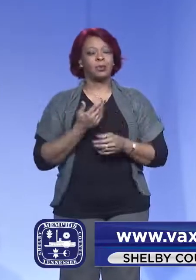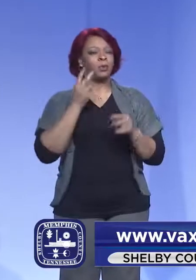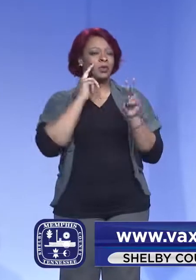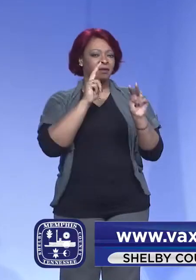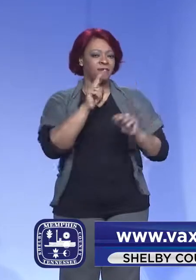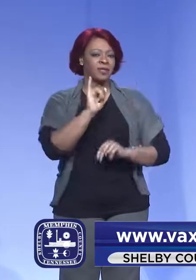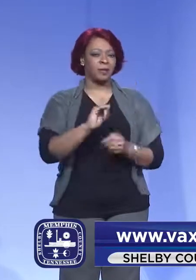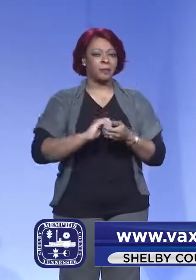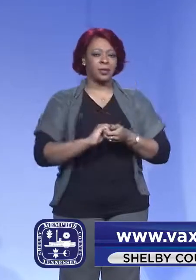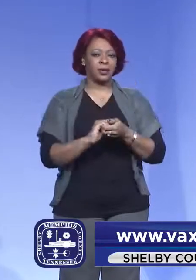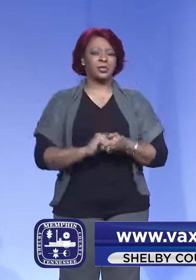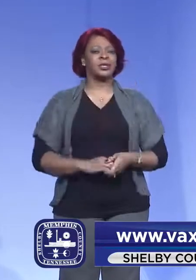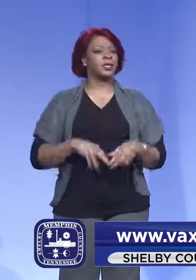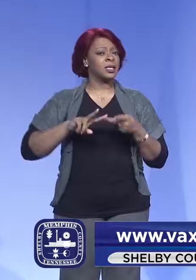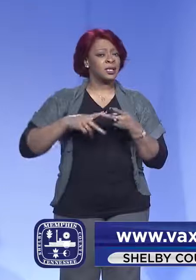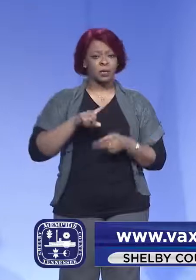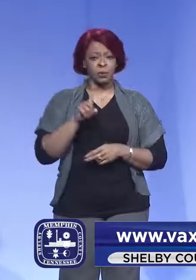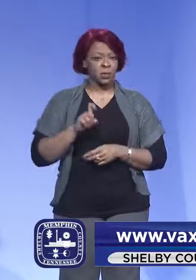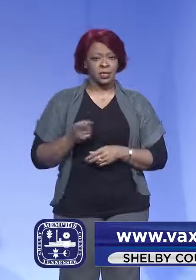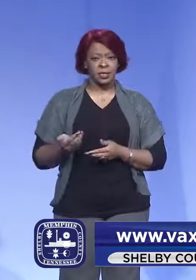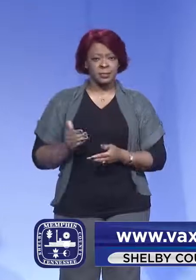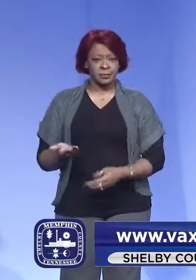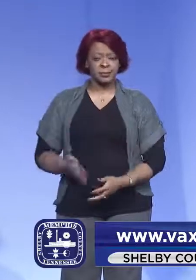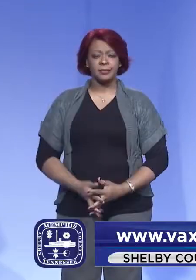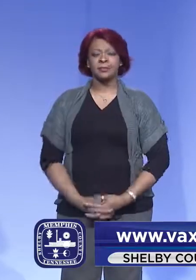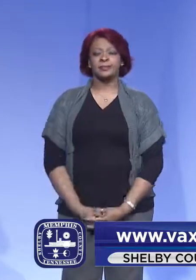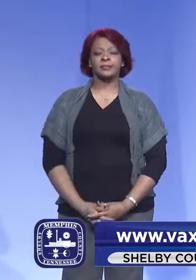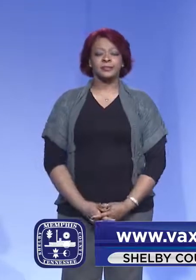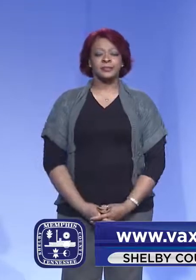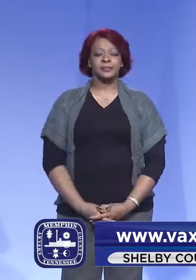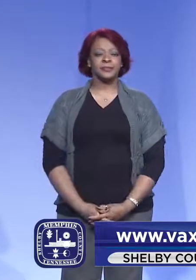that partnership. And your second question, please?